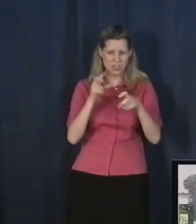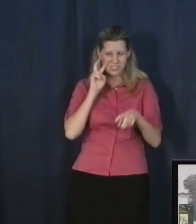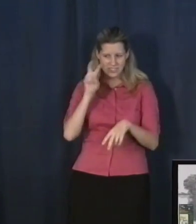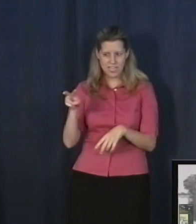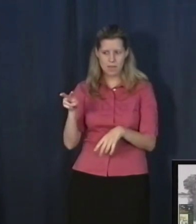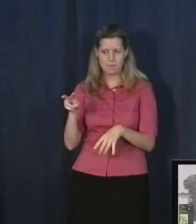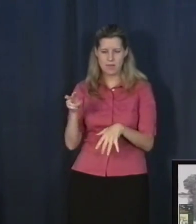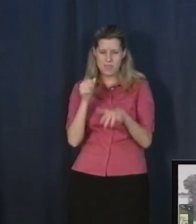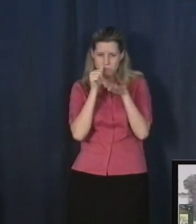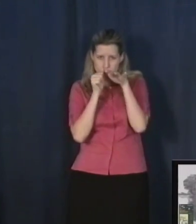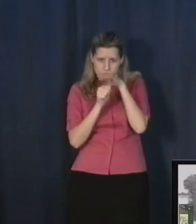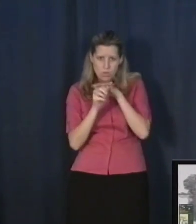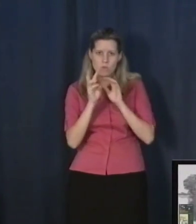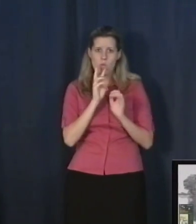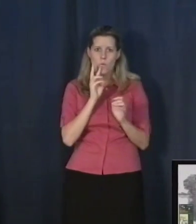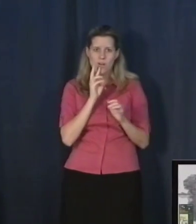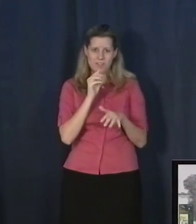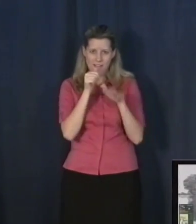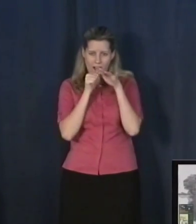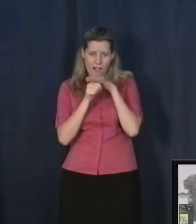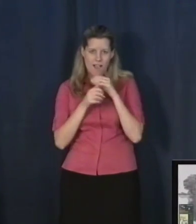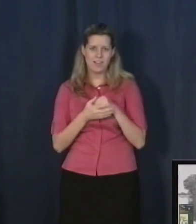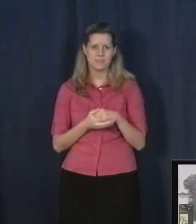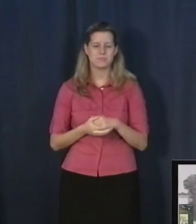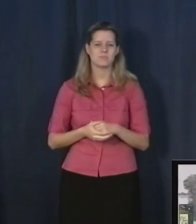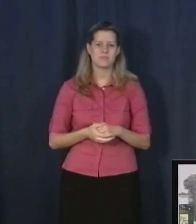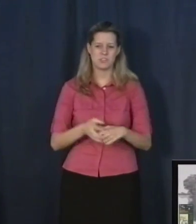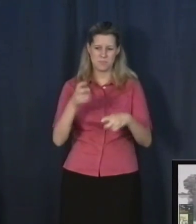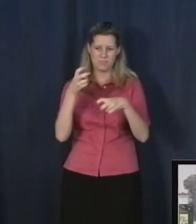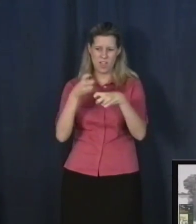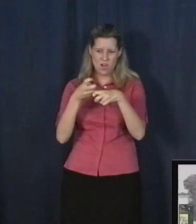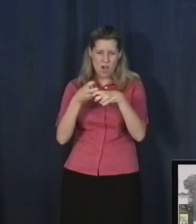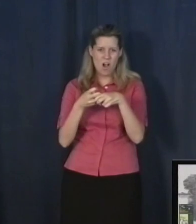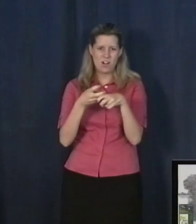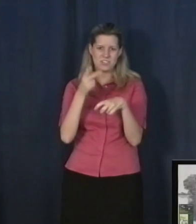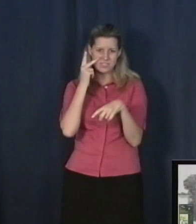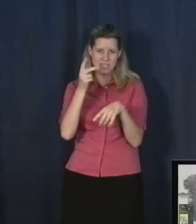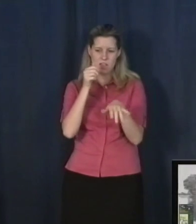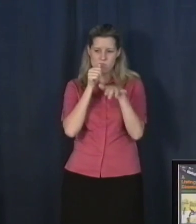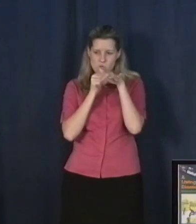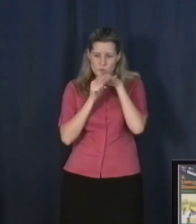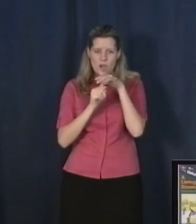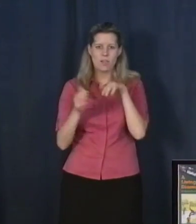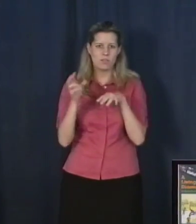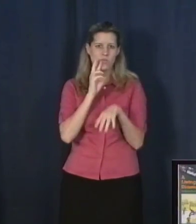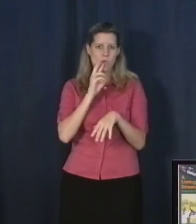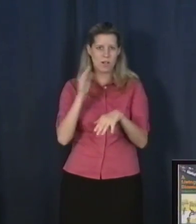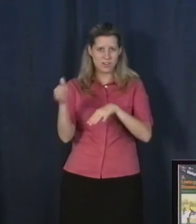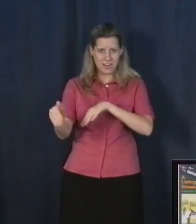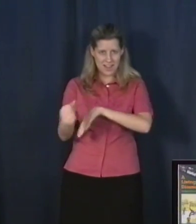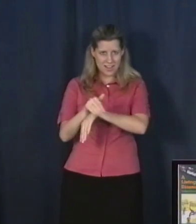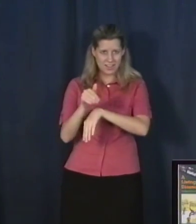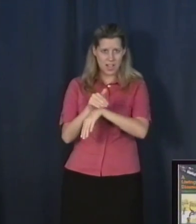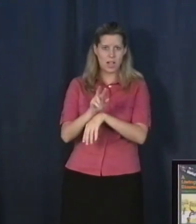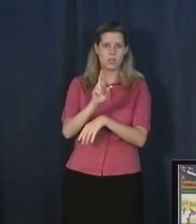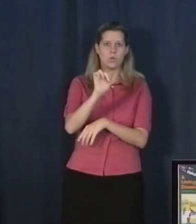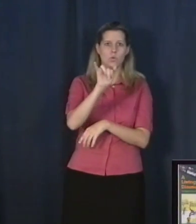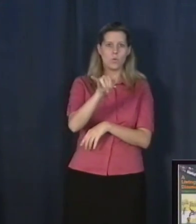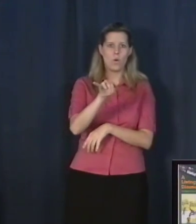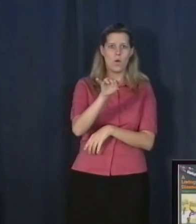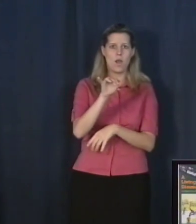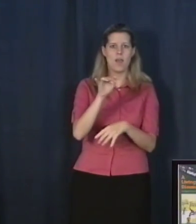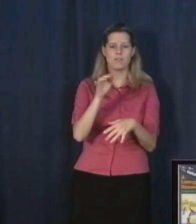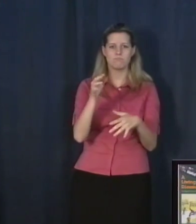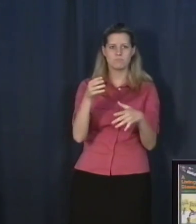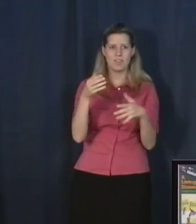and they stay underwater. So not only at night, but underwater at night, which makes it even tougher to see. Roy Mackal wrote a book about it. We sell the book. We're finally able to get some